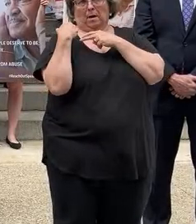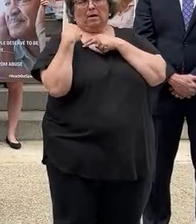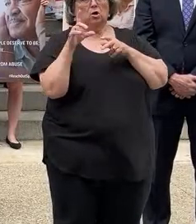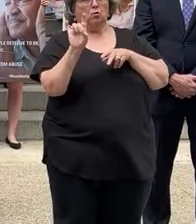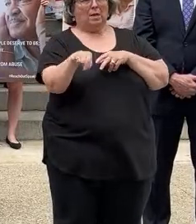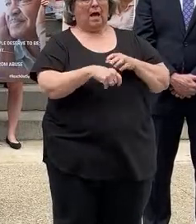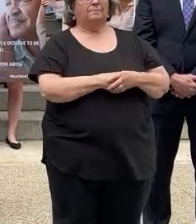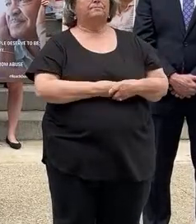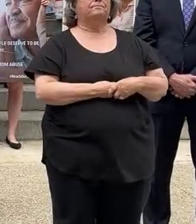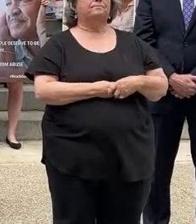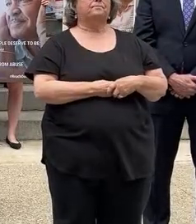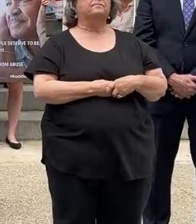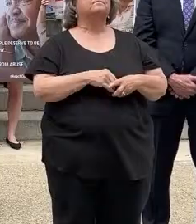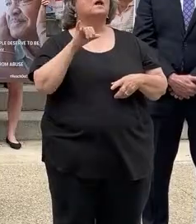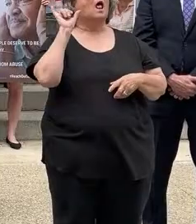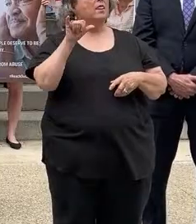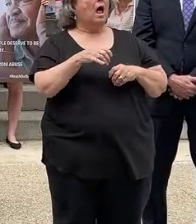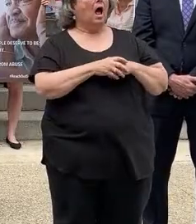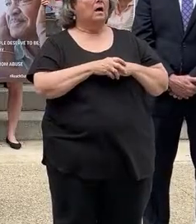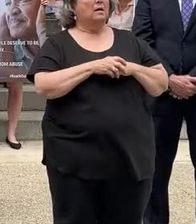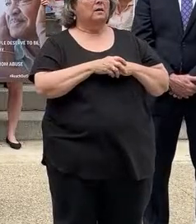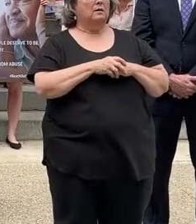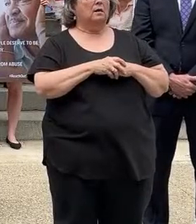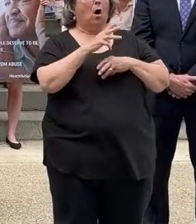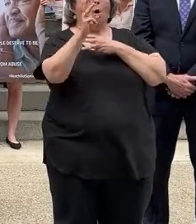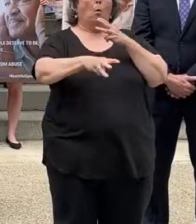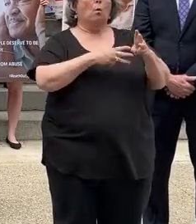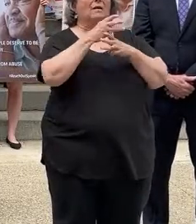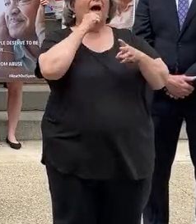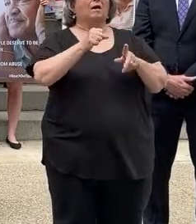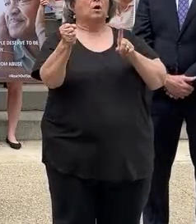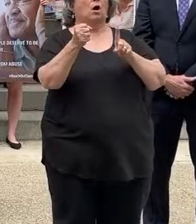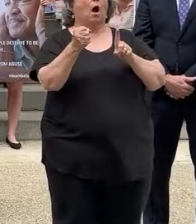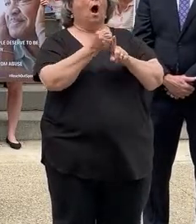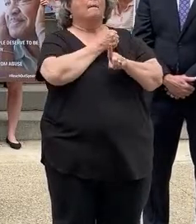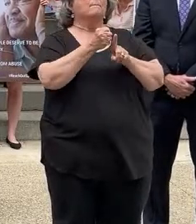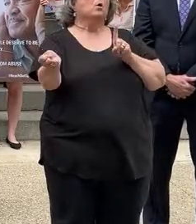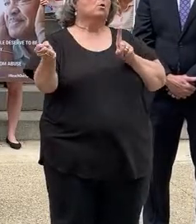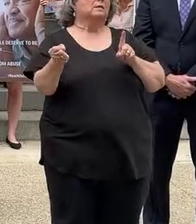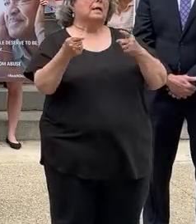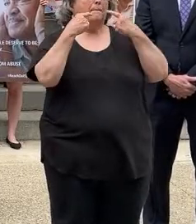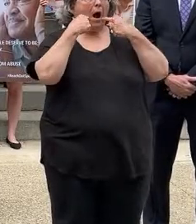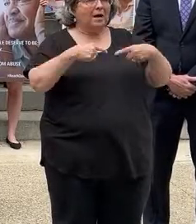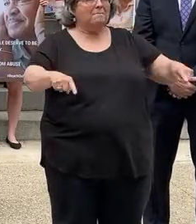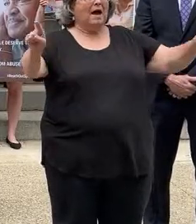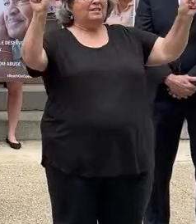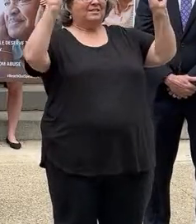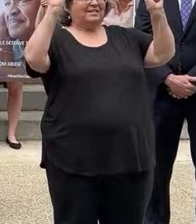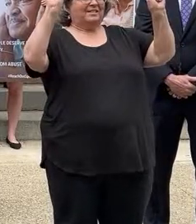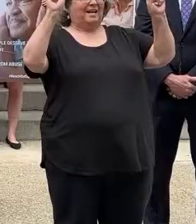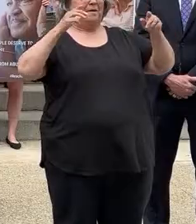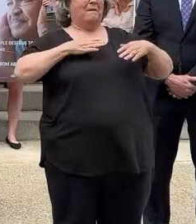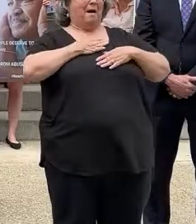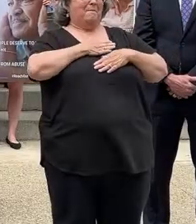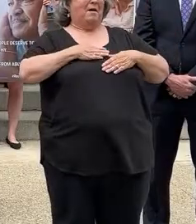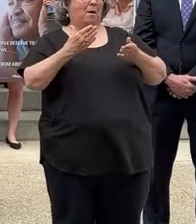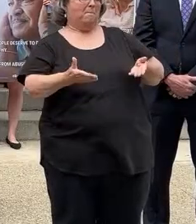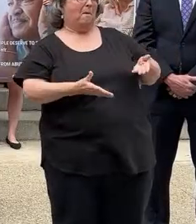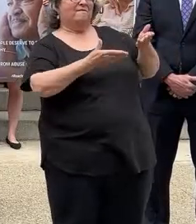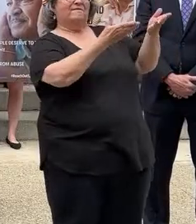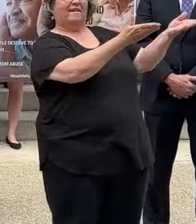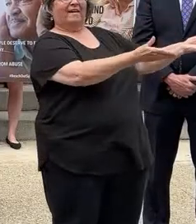to do that. So with that, I have this World Elder Abuse Awareness Day proclamation. It's my pleasure to provide